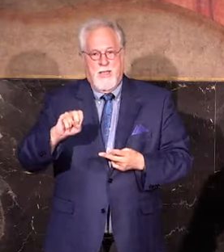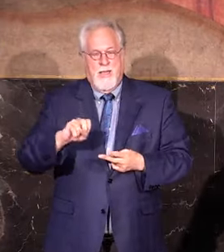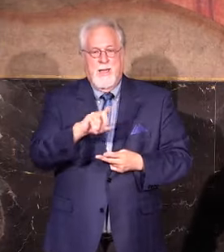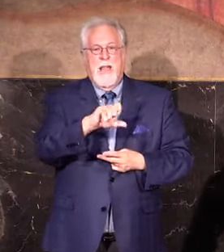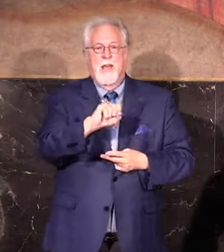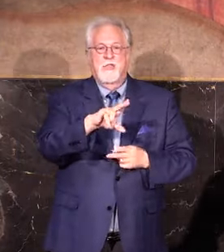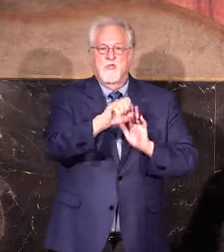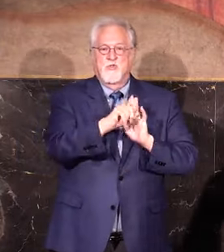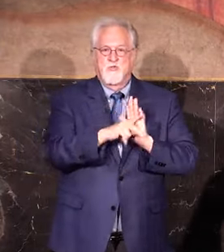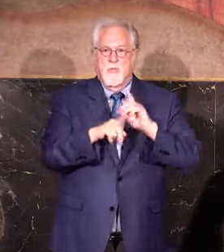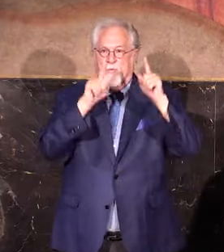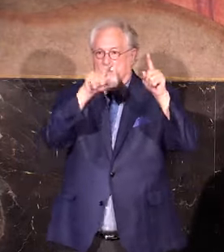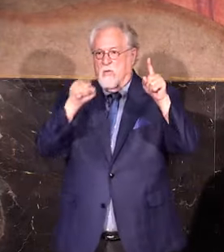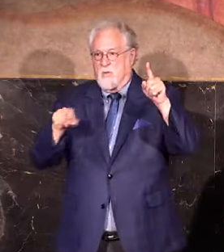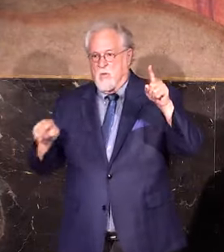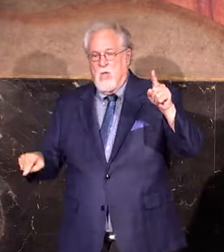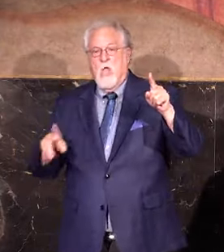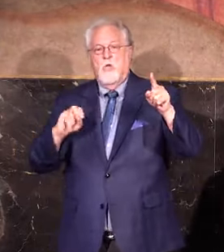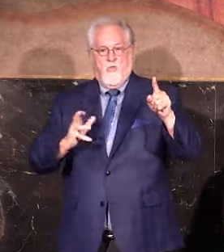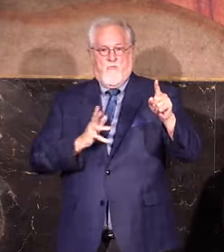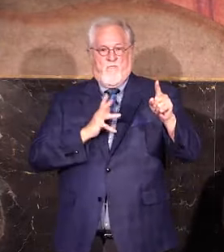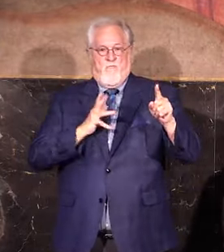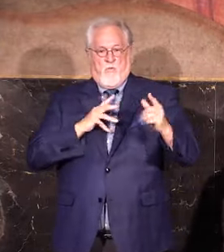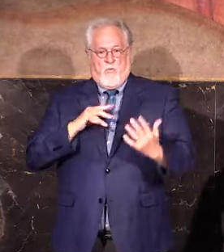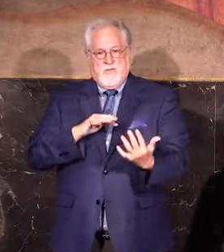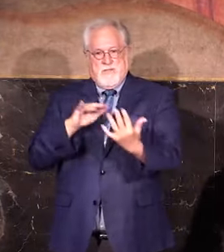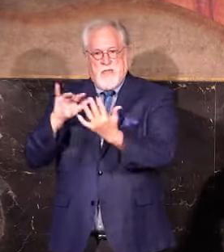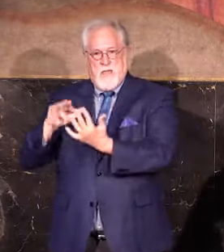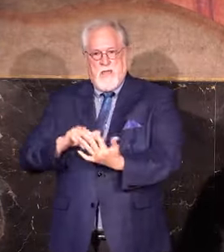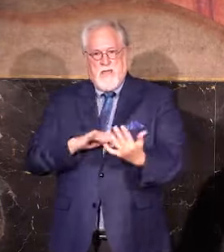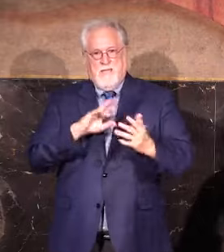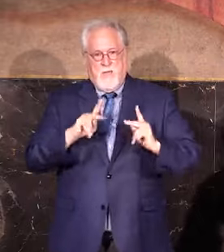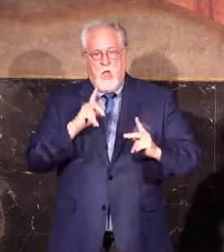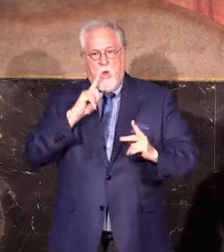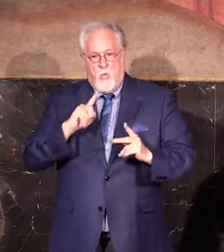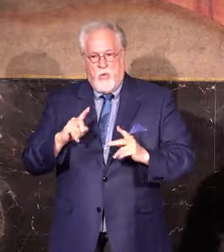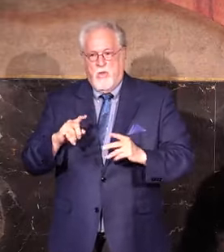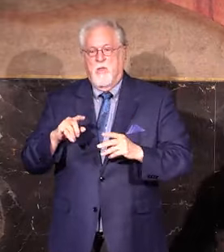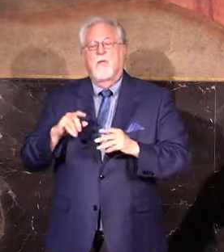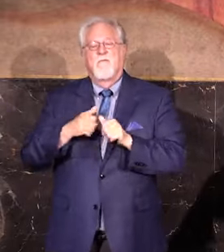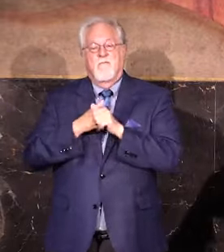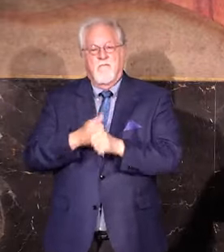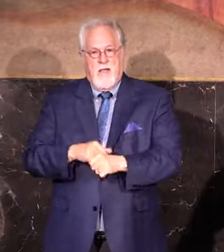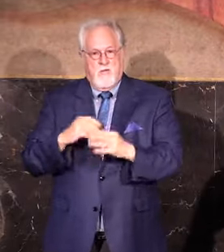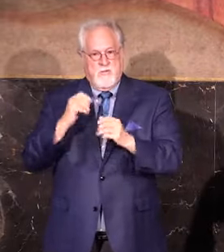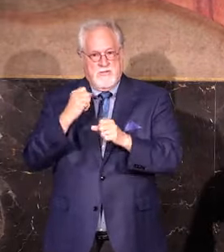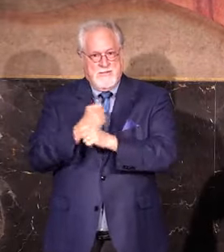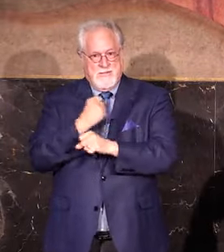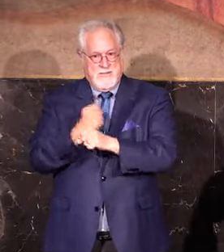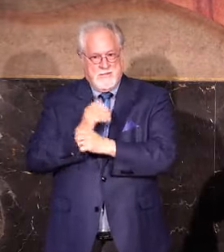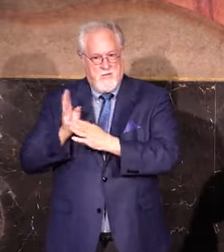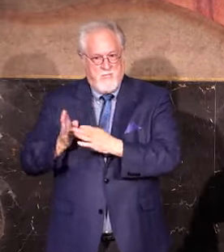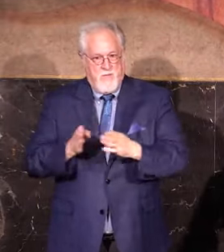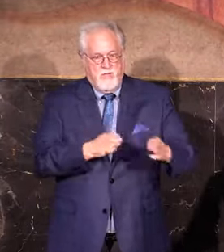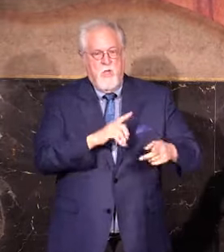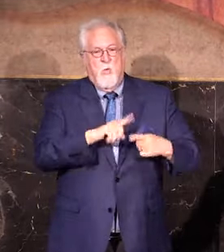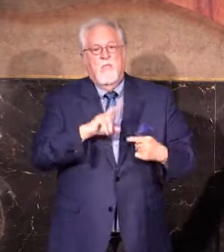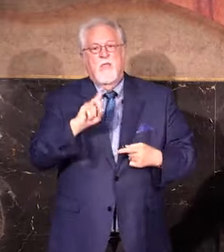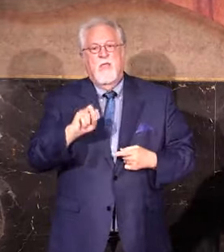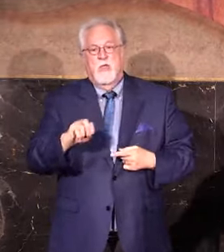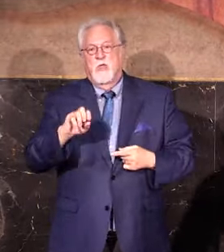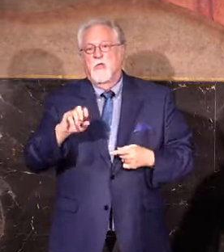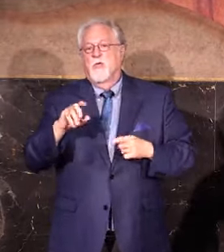who are looking at doing formal studies of the population, where they're going to apply statistical methods as they're doing serology tests to understand